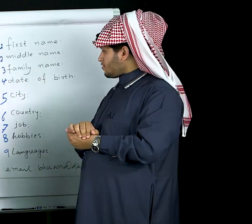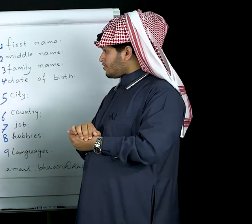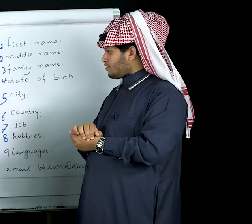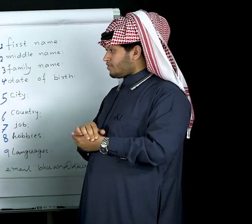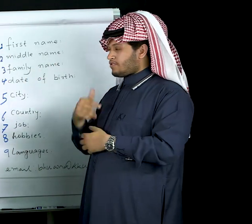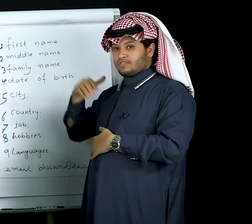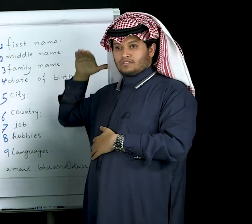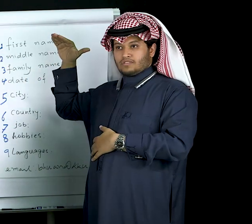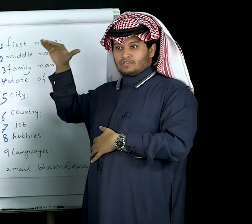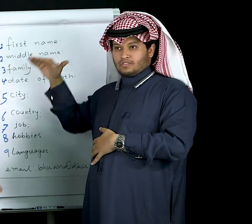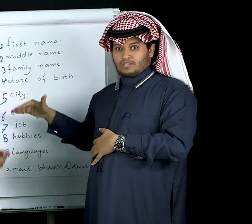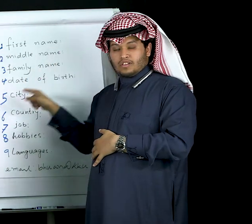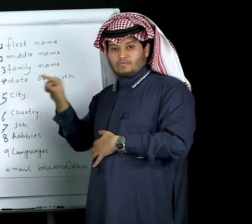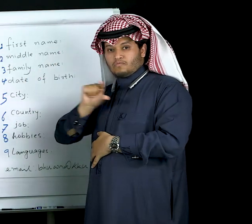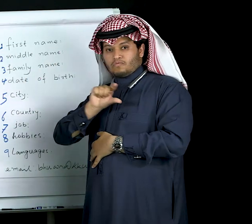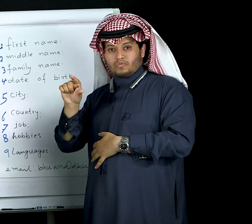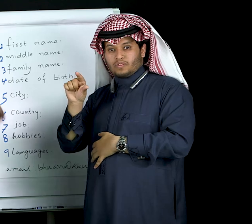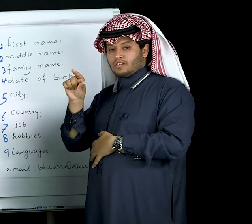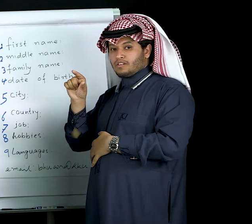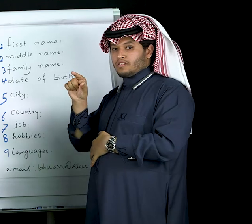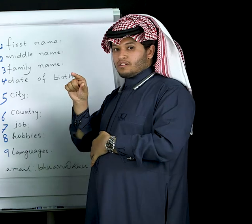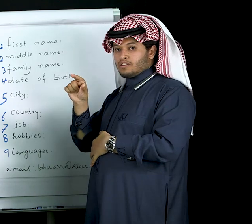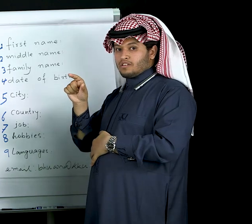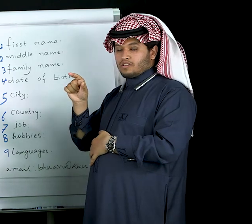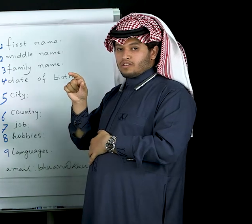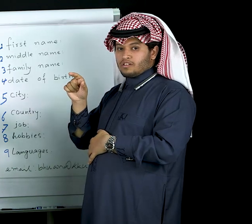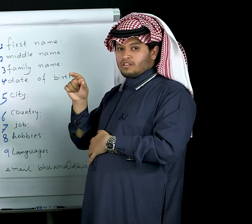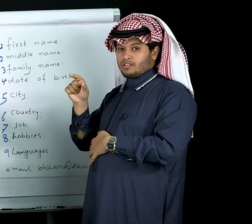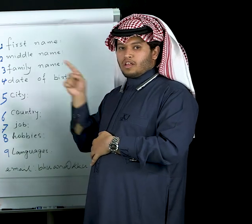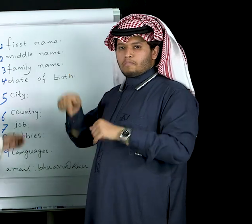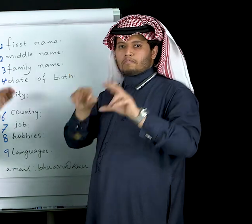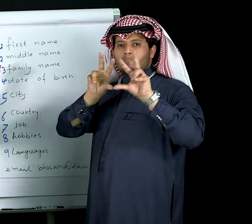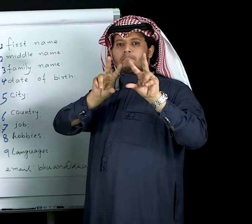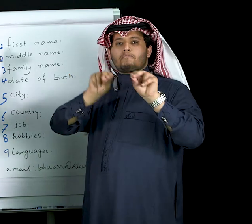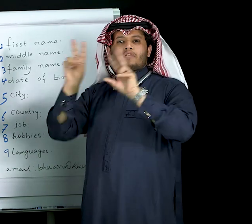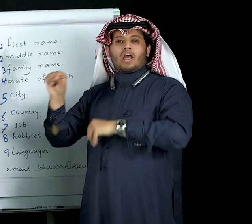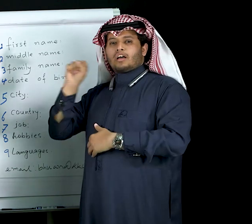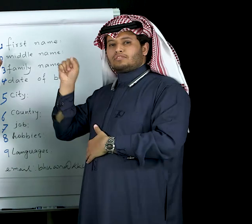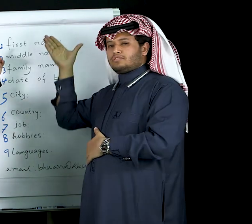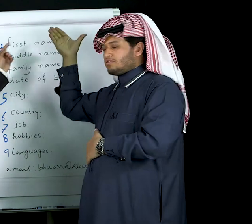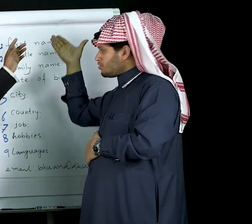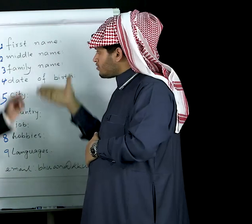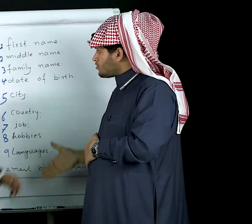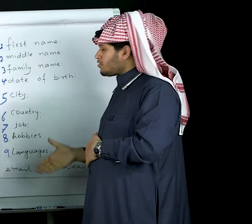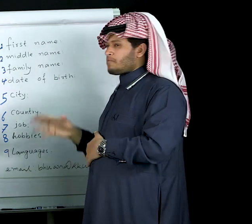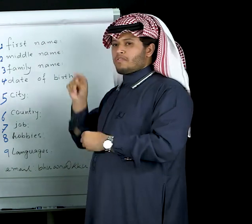items what you need to fill. For example, the first one is first name.